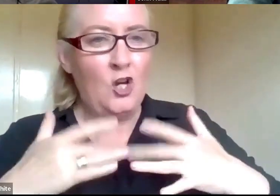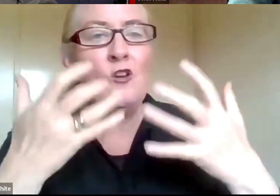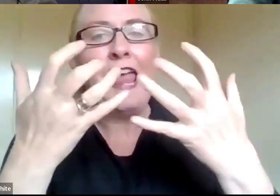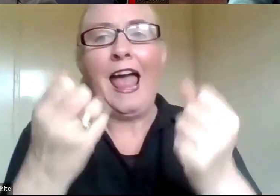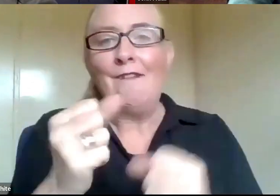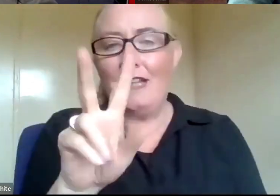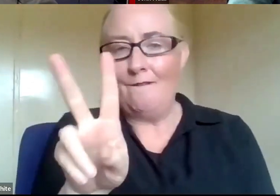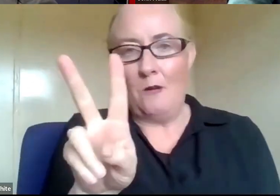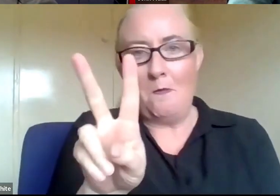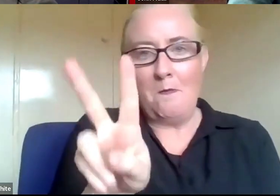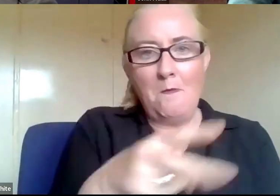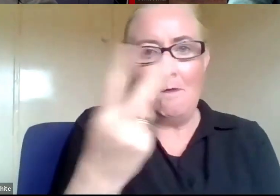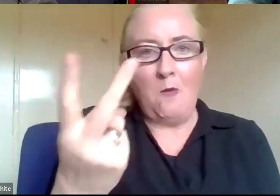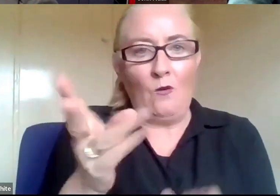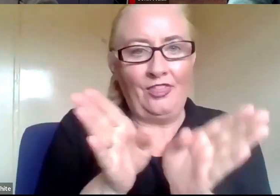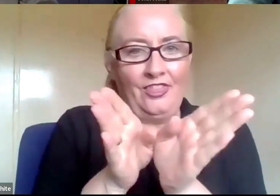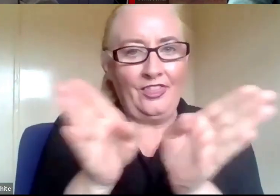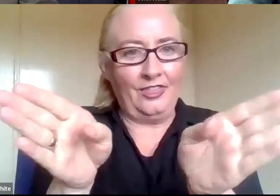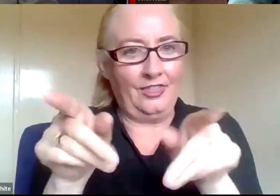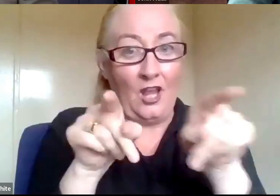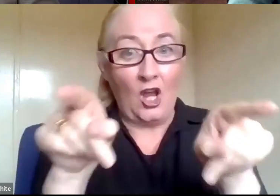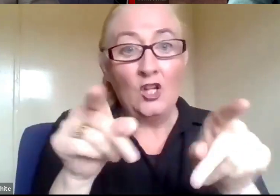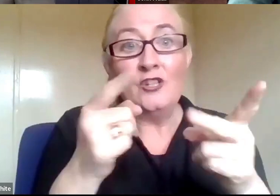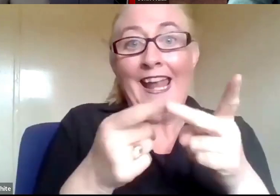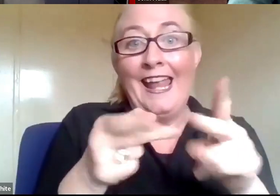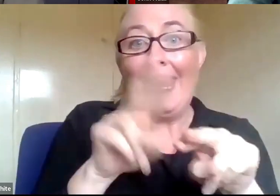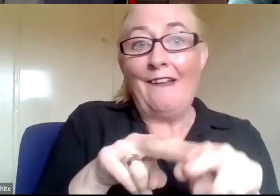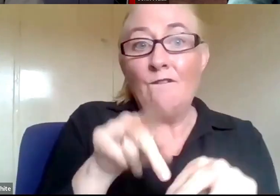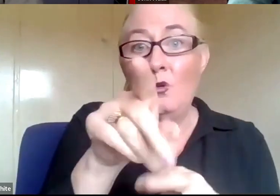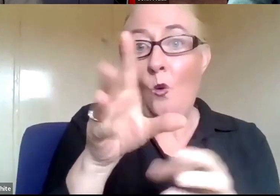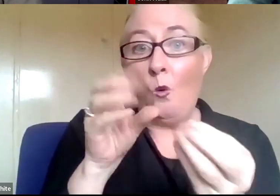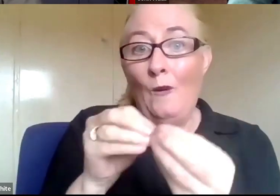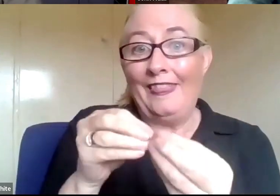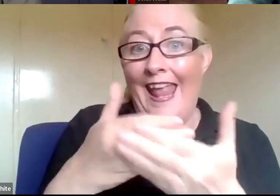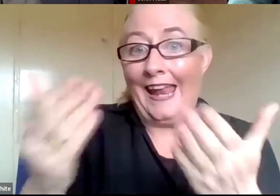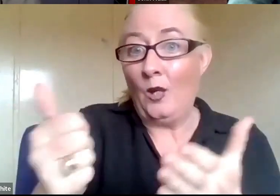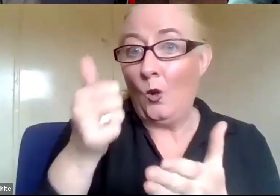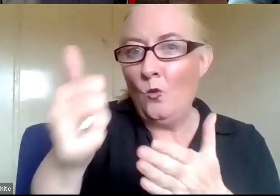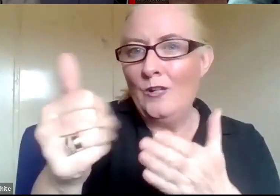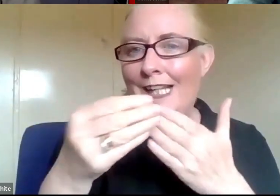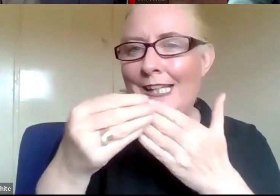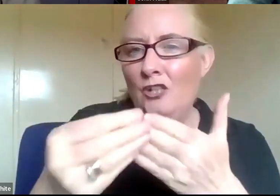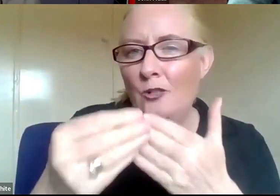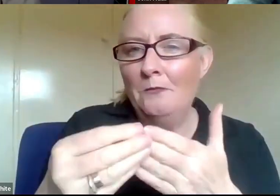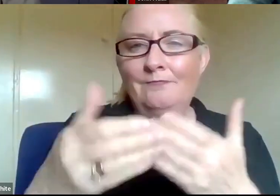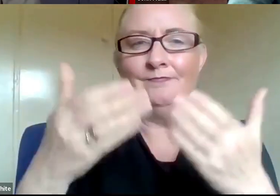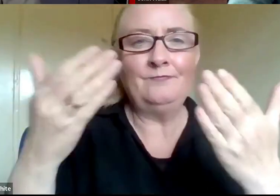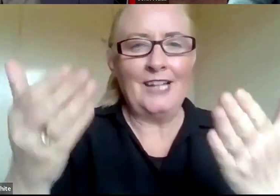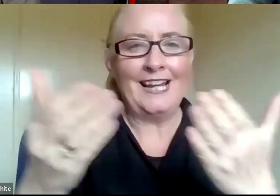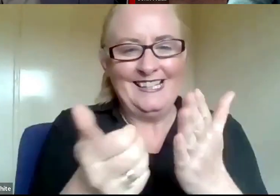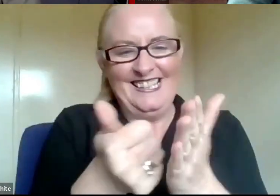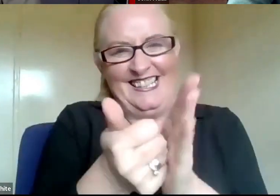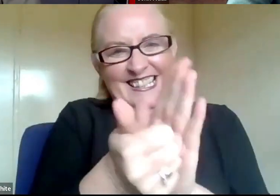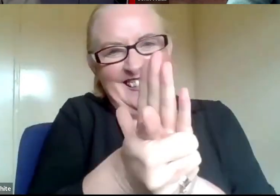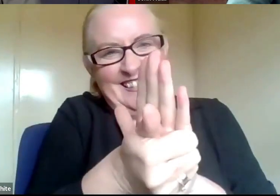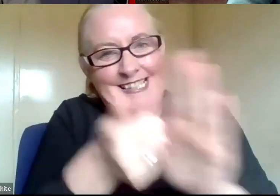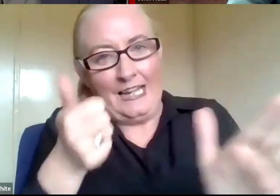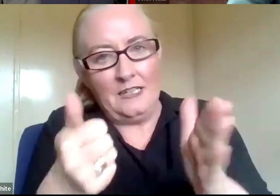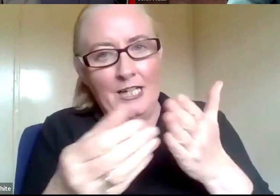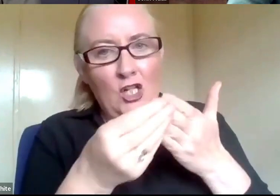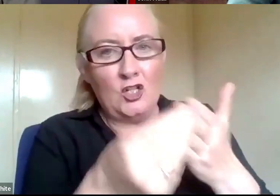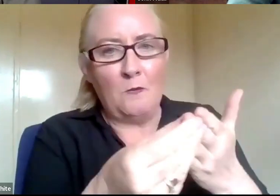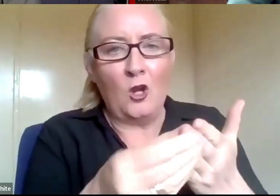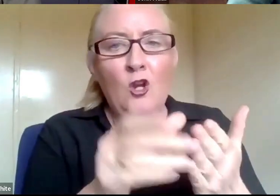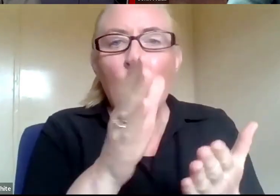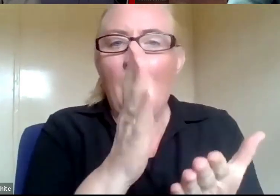leadership's a good man skilled in leadership. And that's a pretty key thing. And